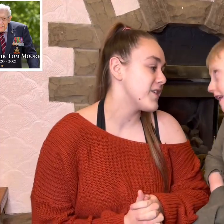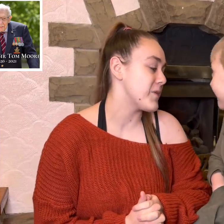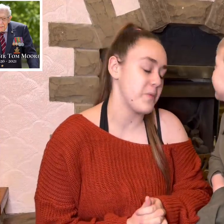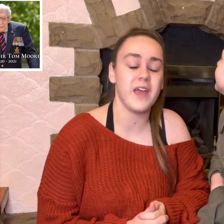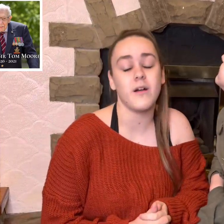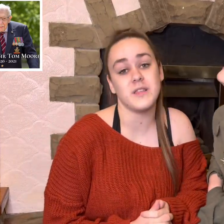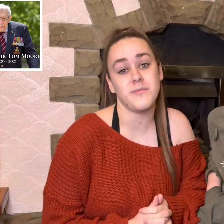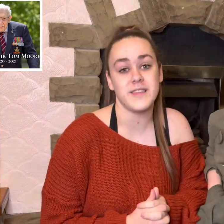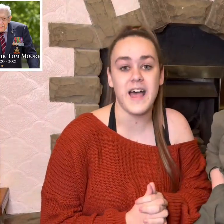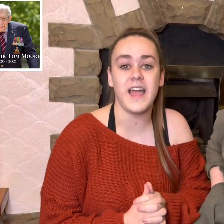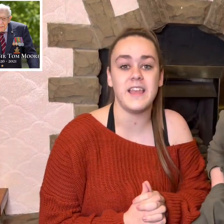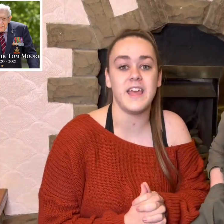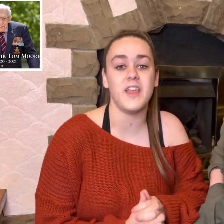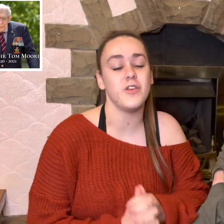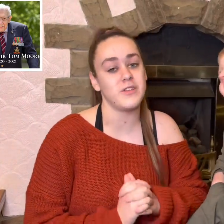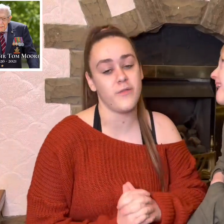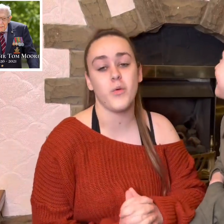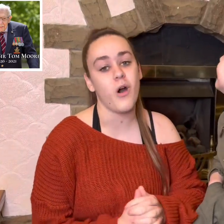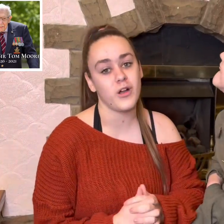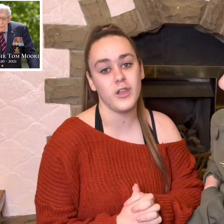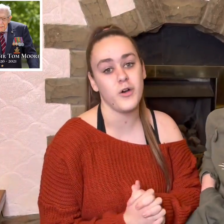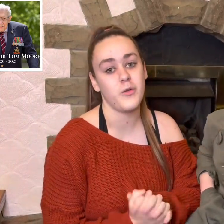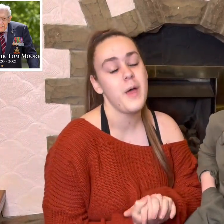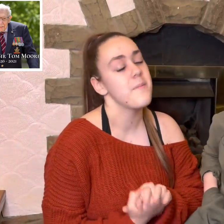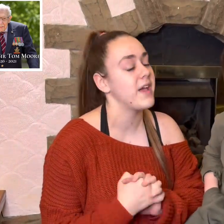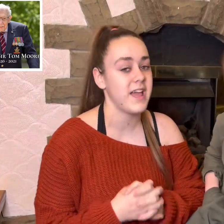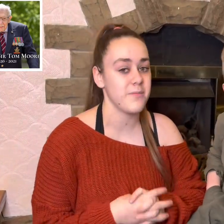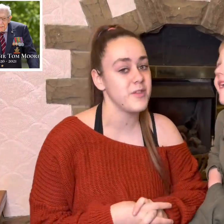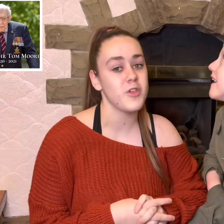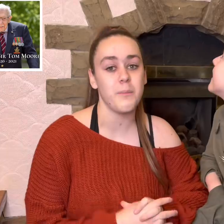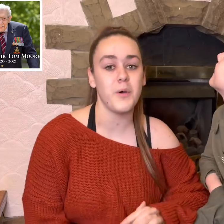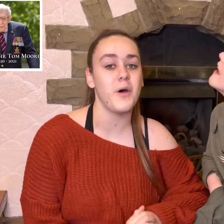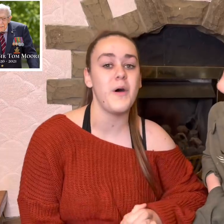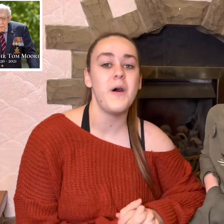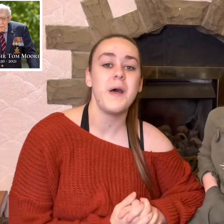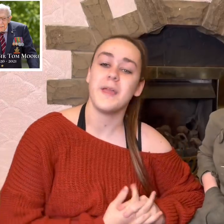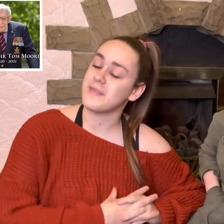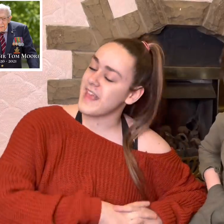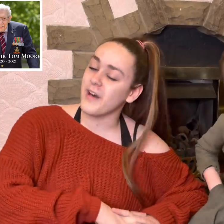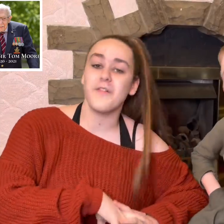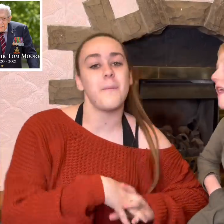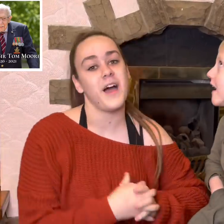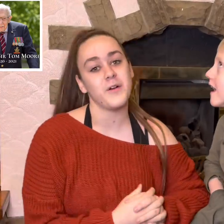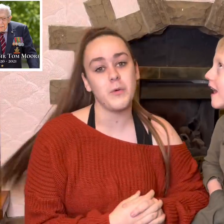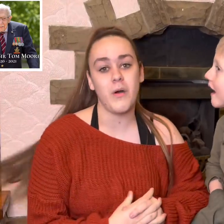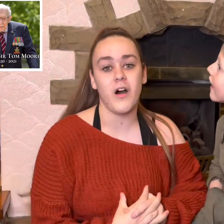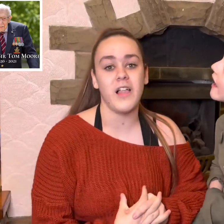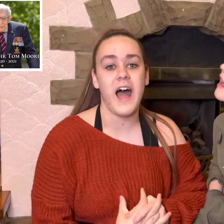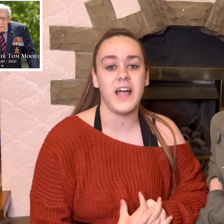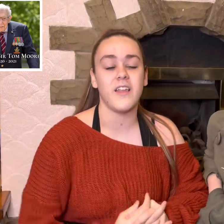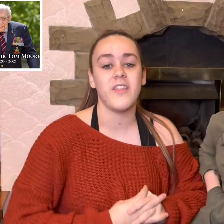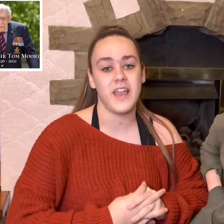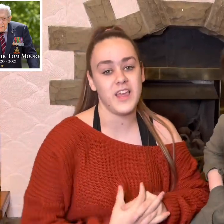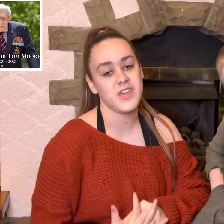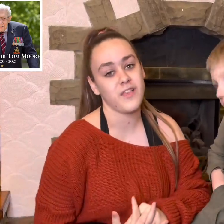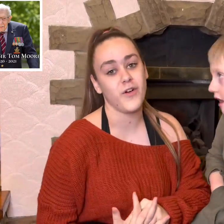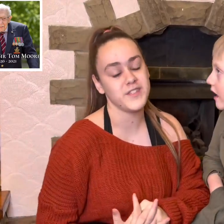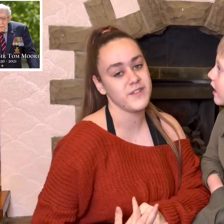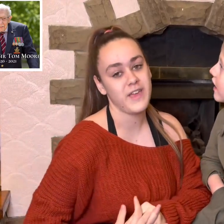we're going to be signing You'll Never Walk Alone by Captain Tom Moore himself, Michael Ball and the NHS Voices of Care